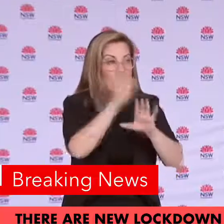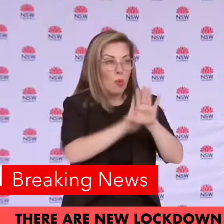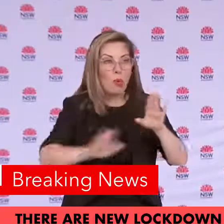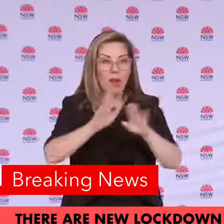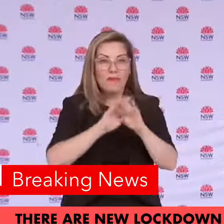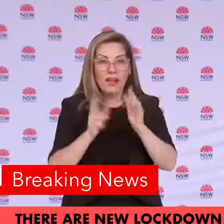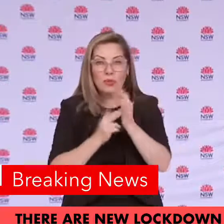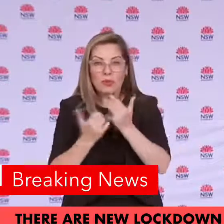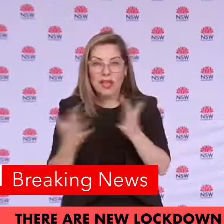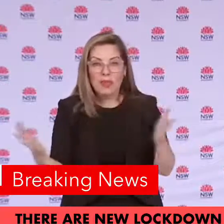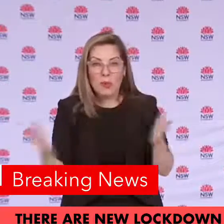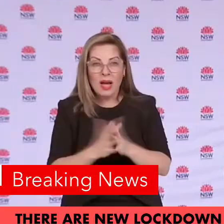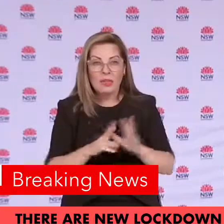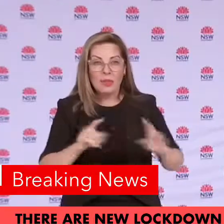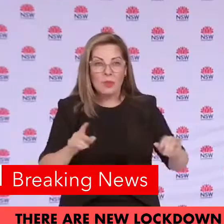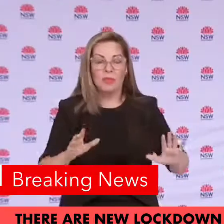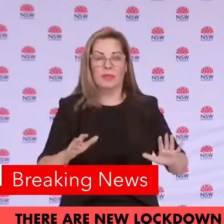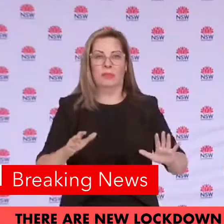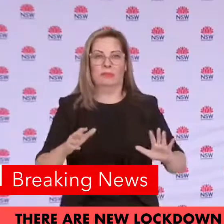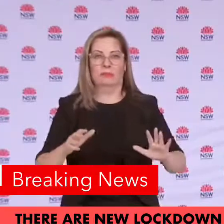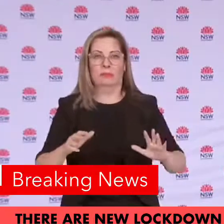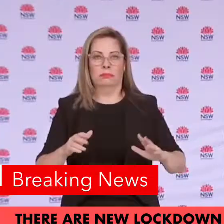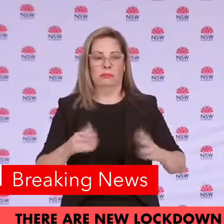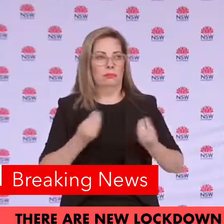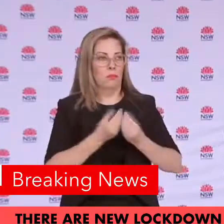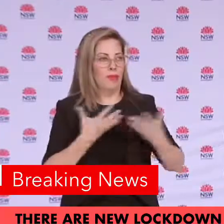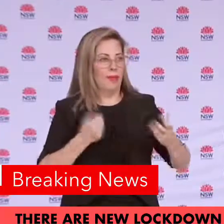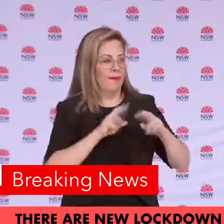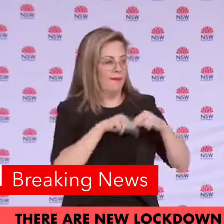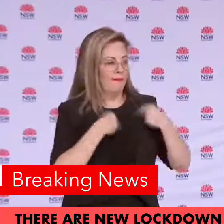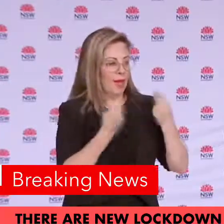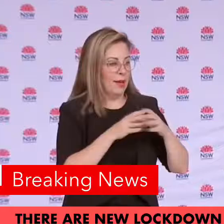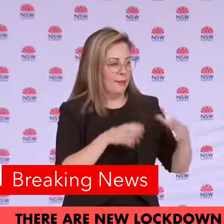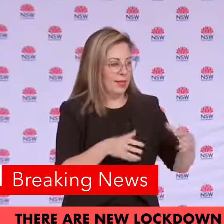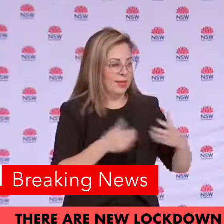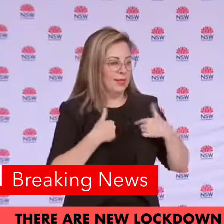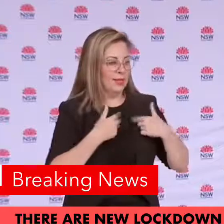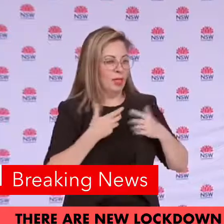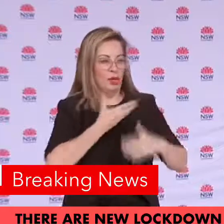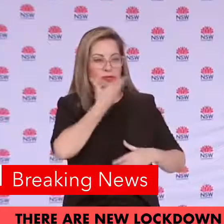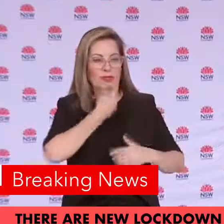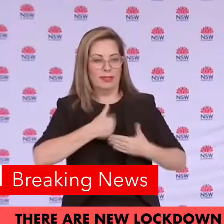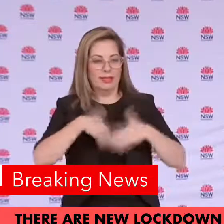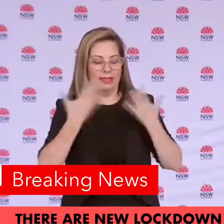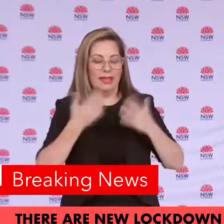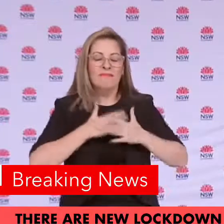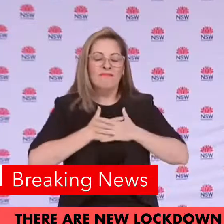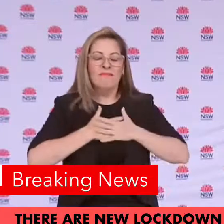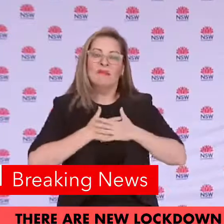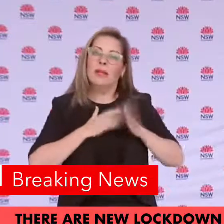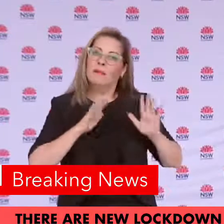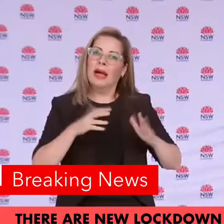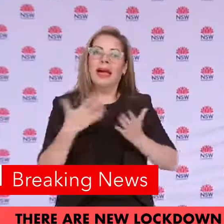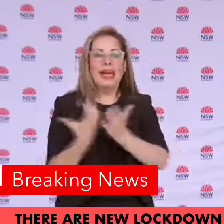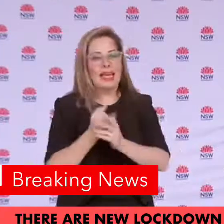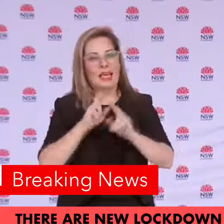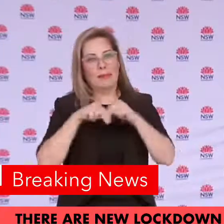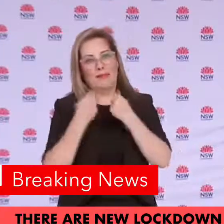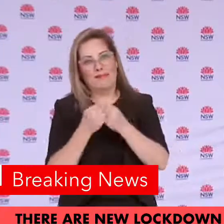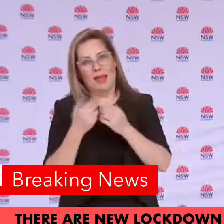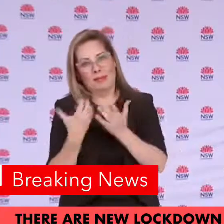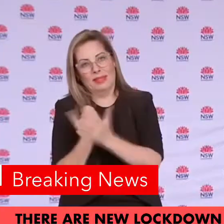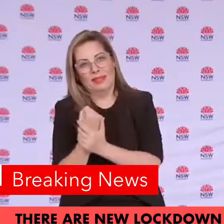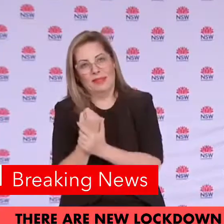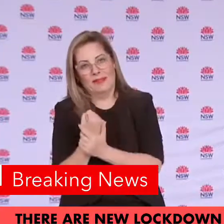and days. But I know top of mind for all of us is for keeping our loved ones safe. Last question, please. I know that Christmas Day is important for so